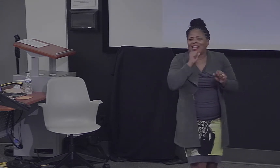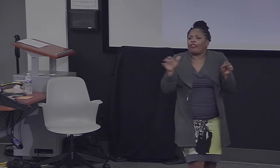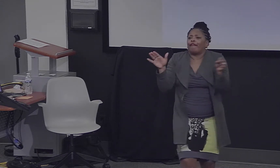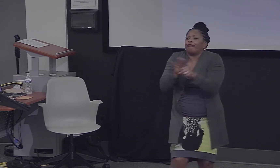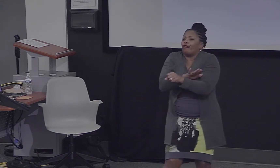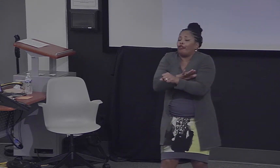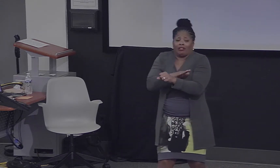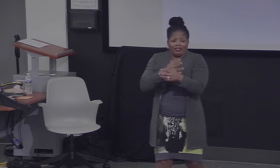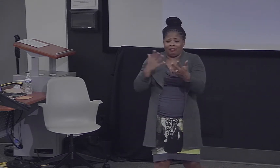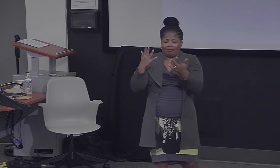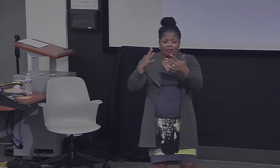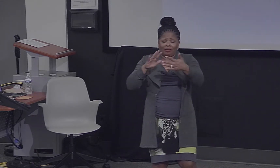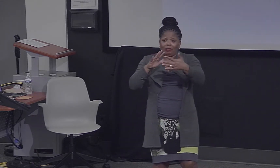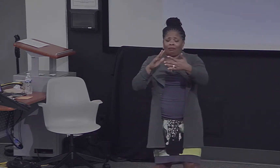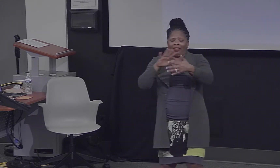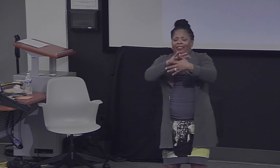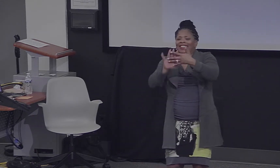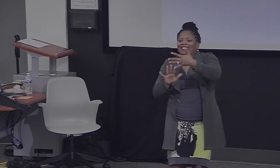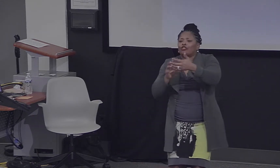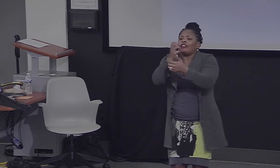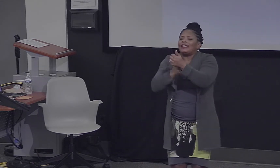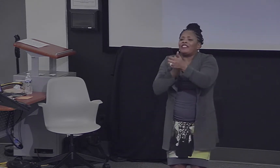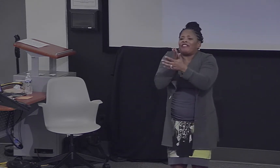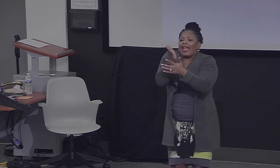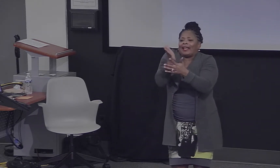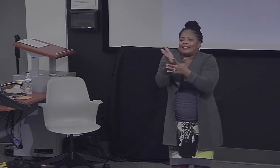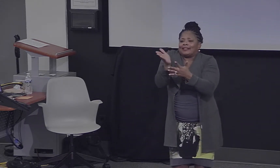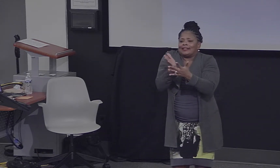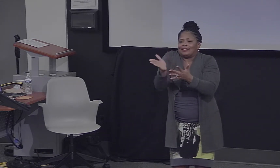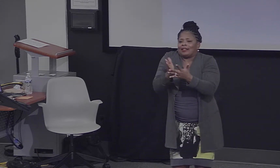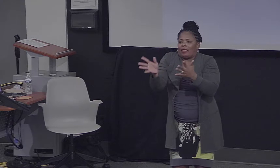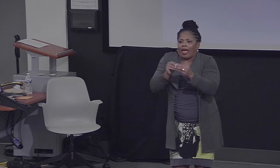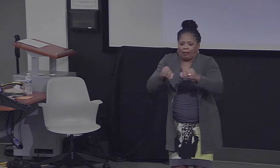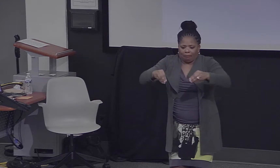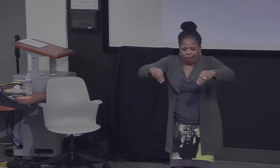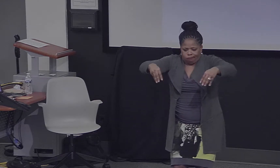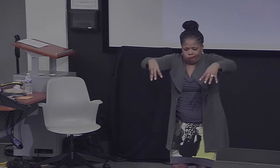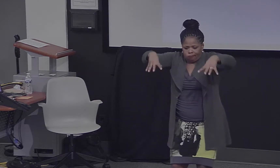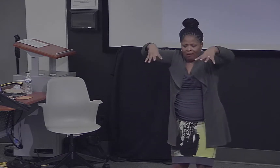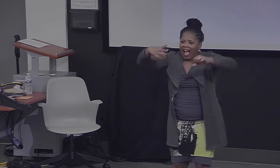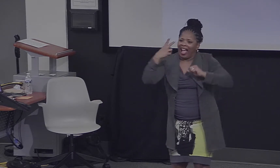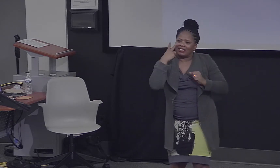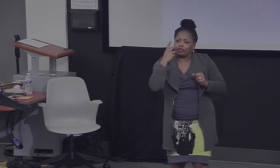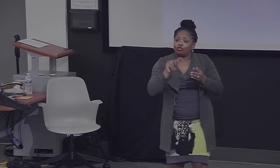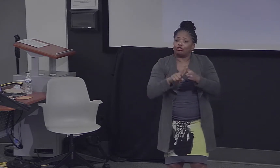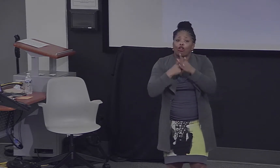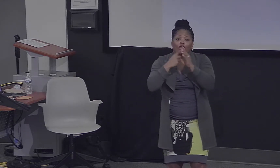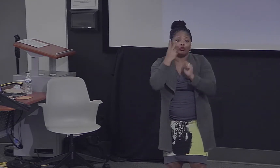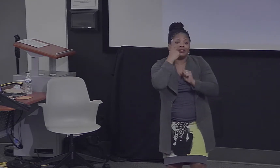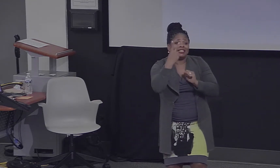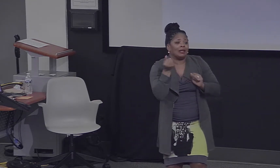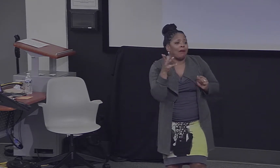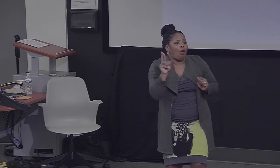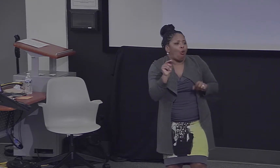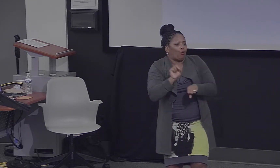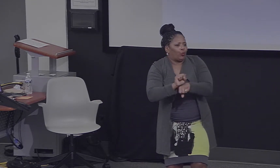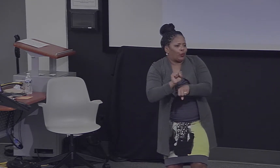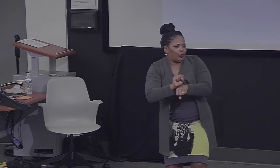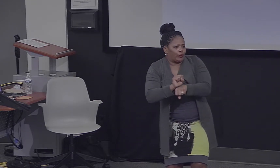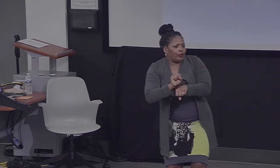phases that were happening. So I don't have everything in detail of what happens in each of these, but as I began to shine the light by